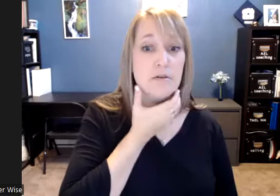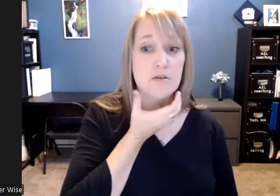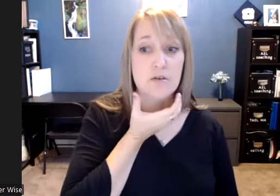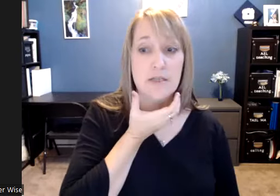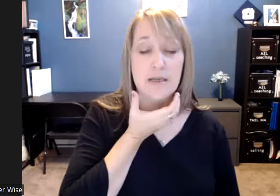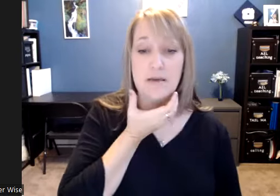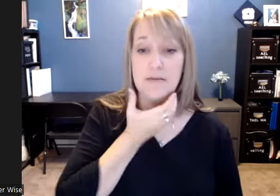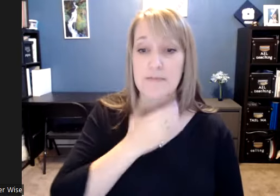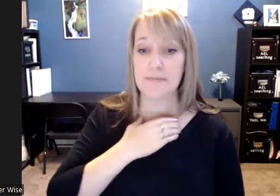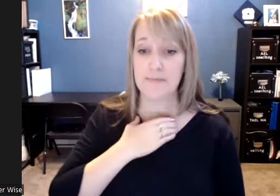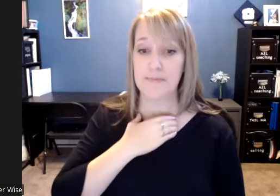Turtleneck.